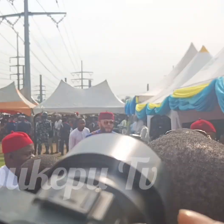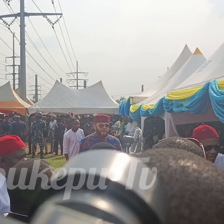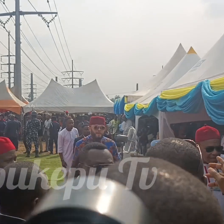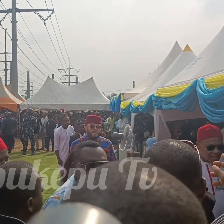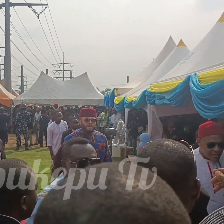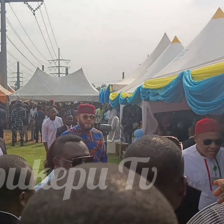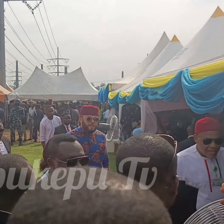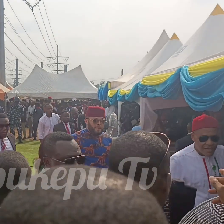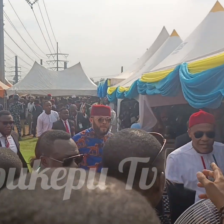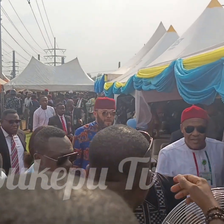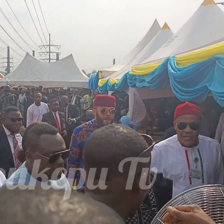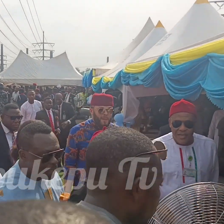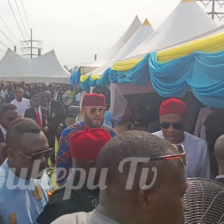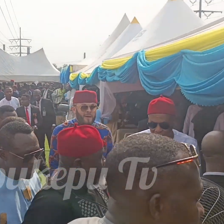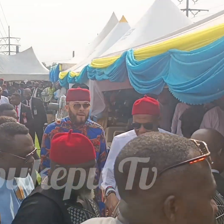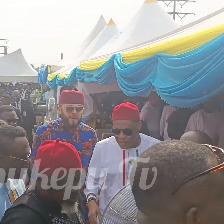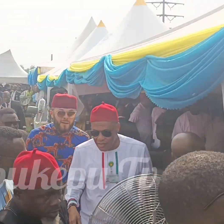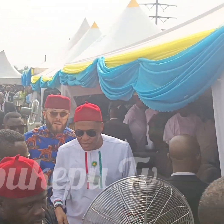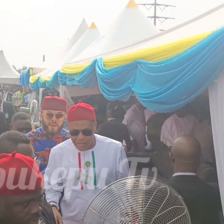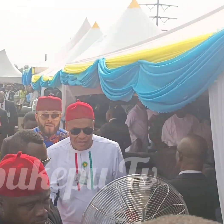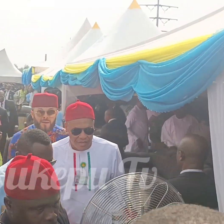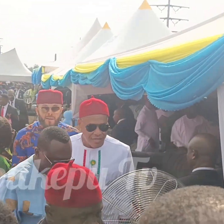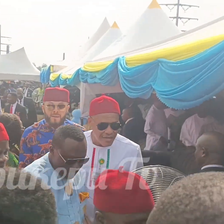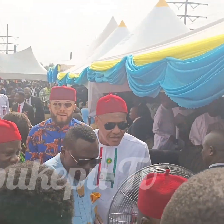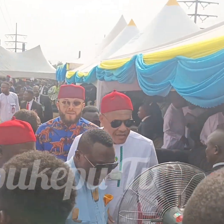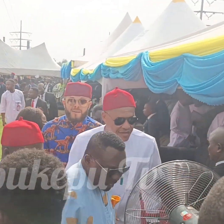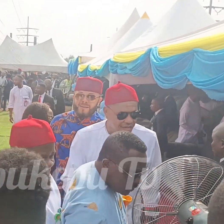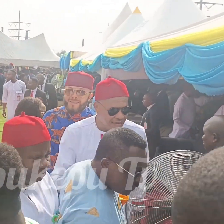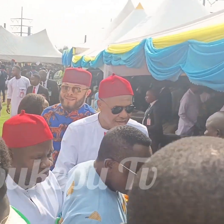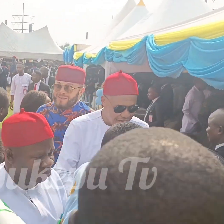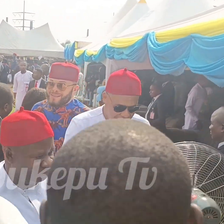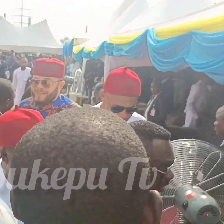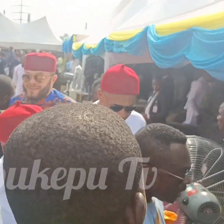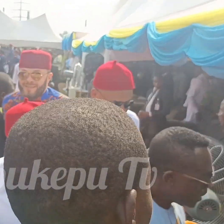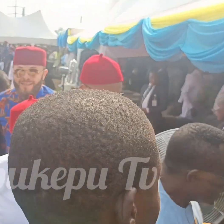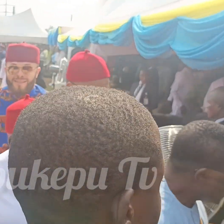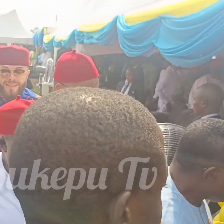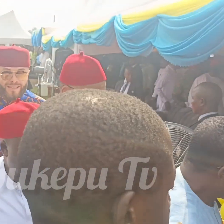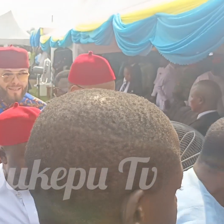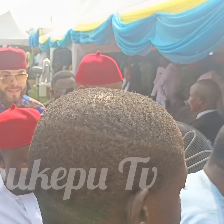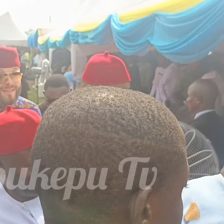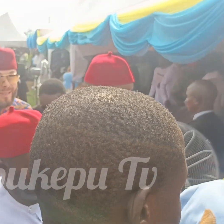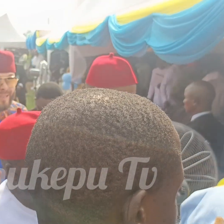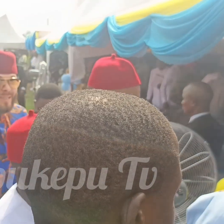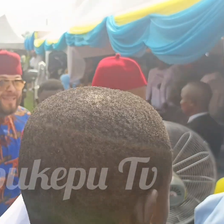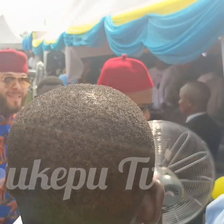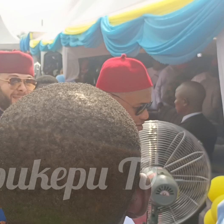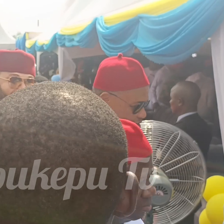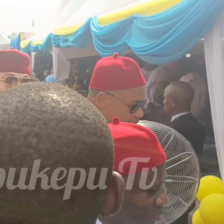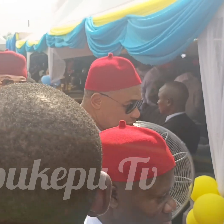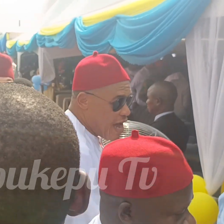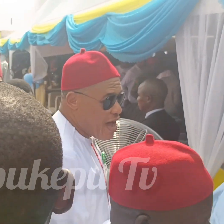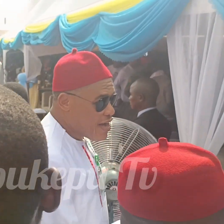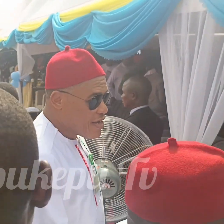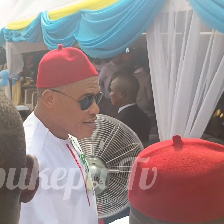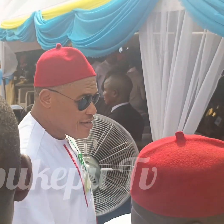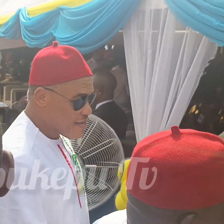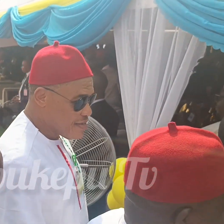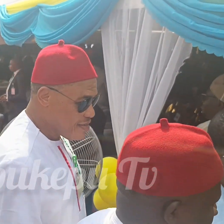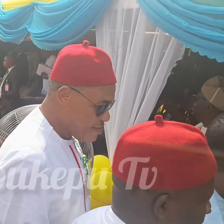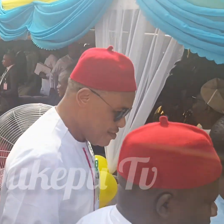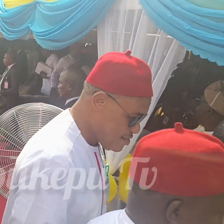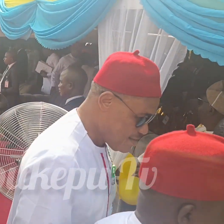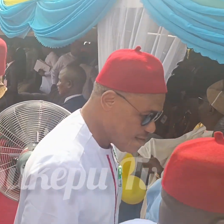West Federal Constituency Chief Chris Uponta is here. His constituency is also beneficiaries of this